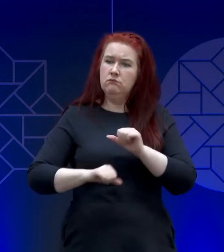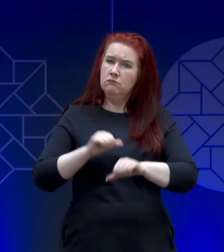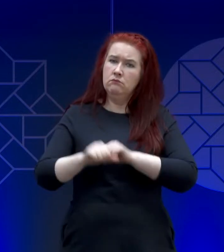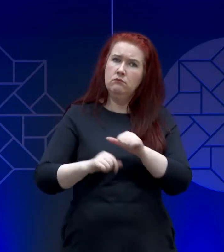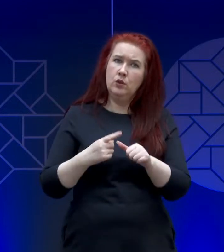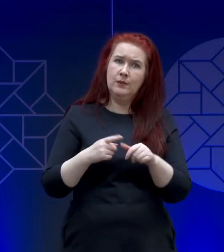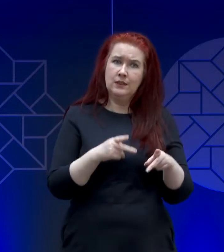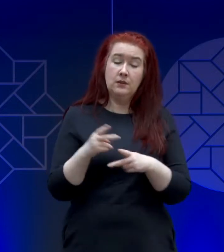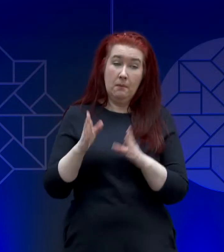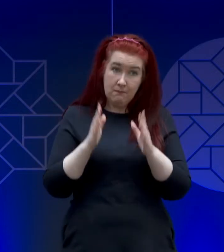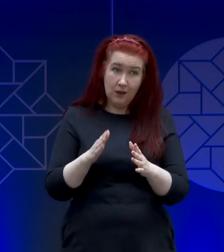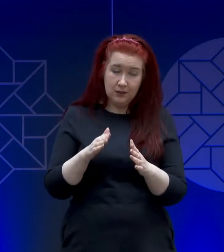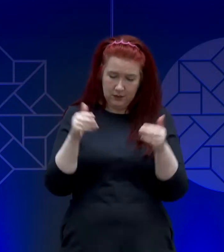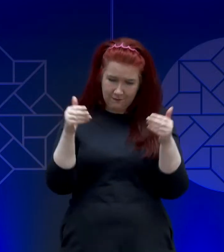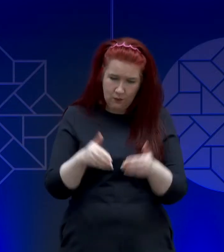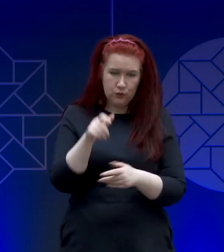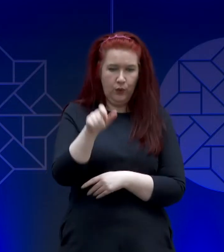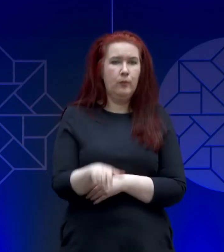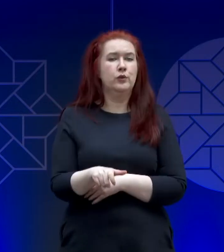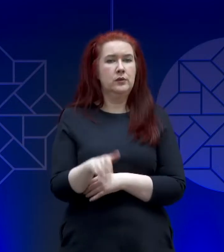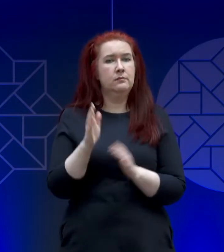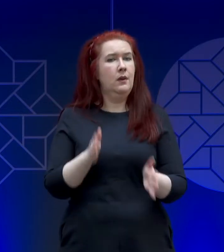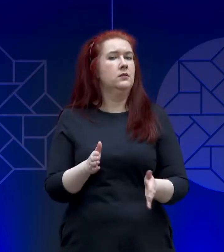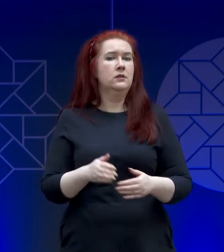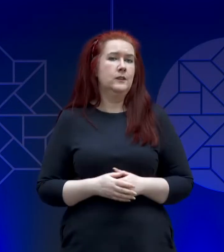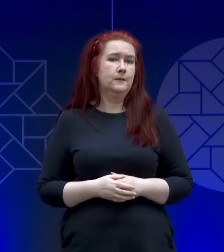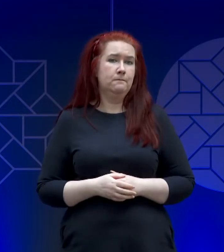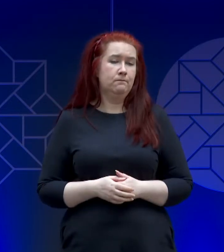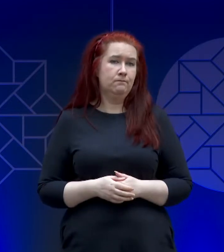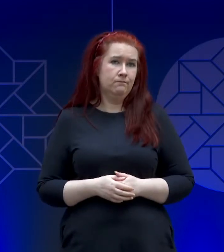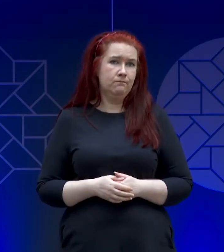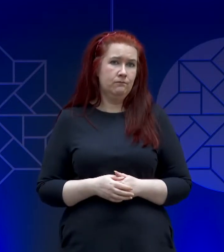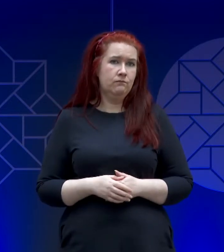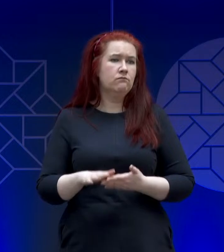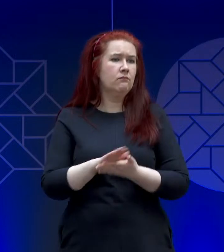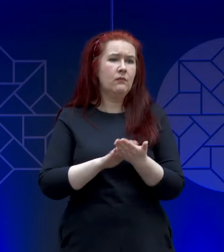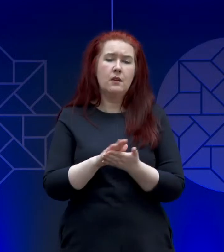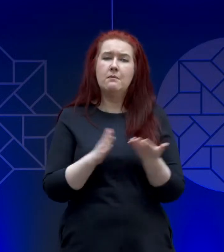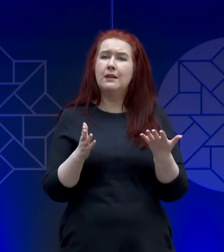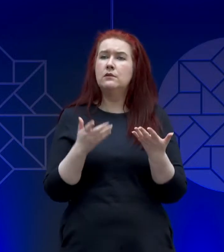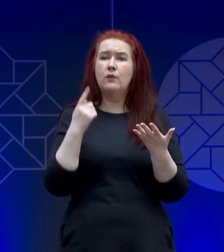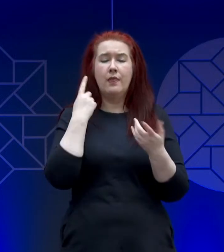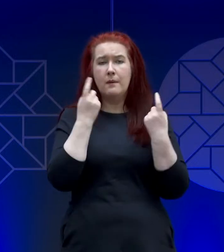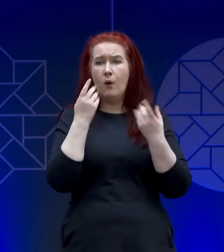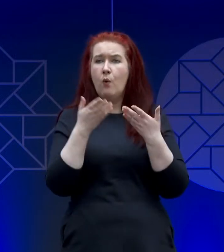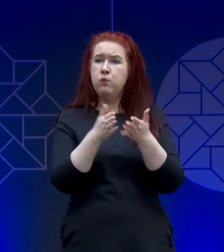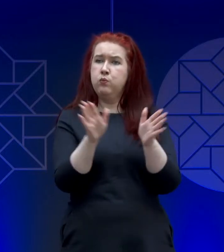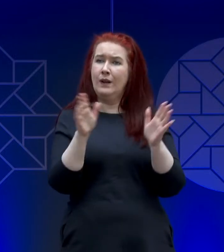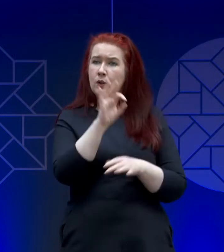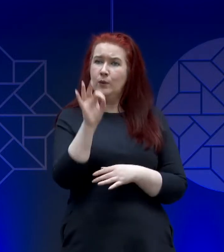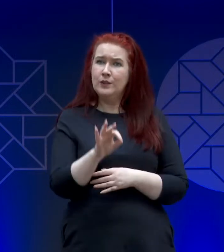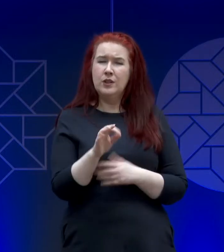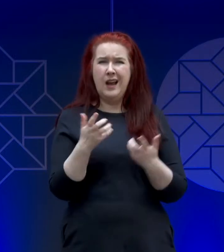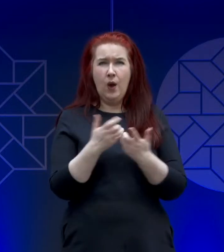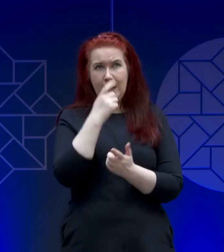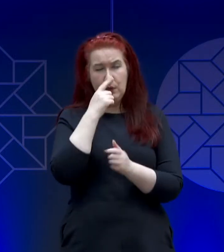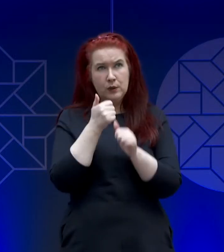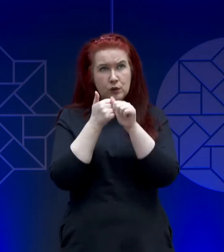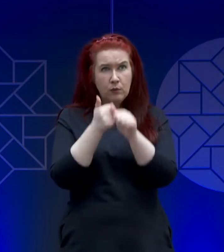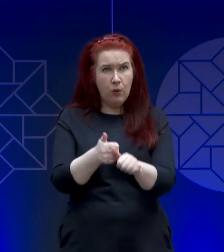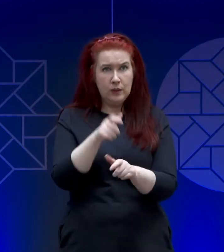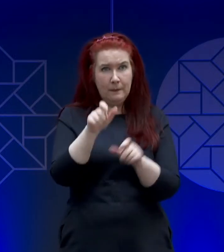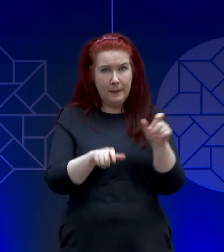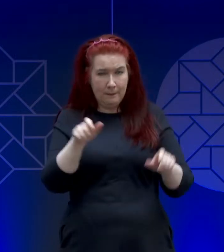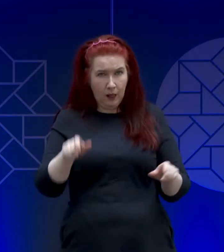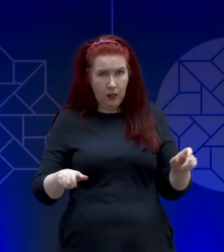guarantee it won't work. So when it comes to that kind of wider question about how do we support people